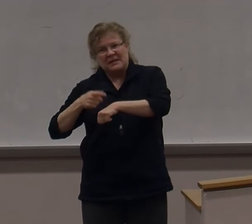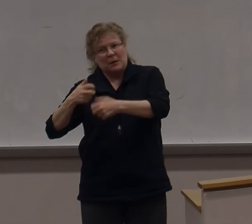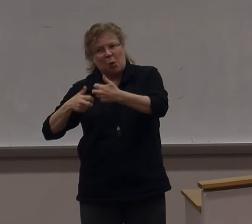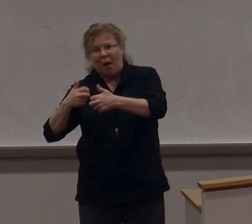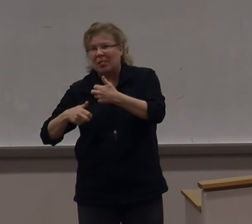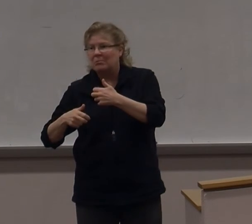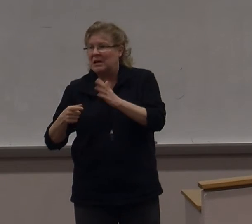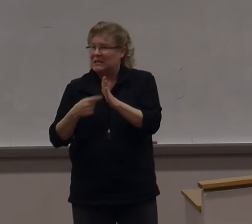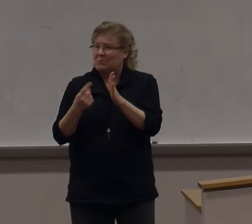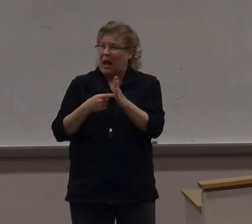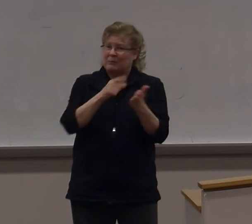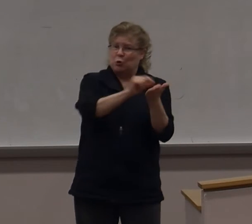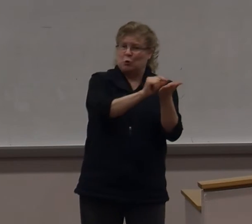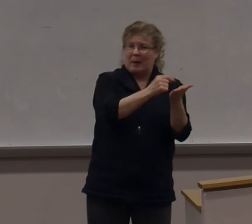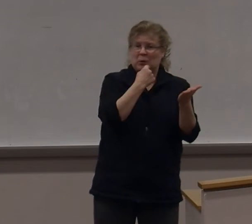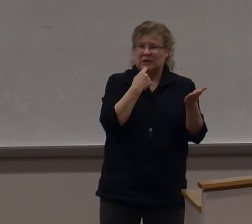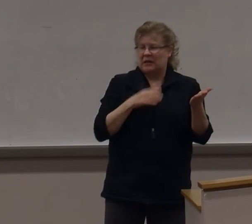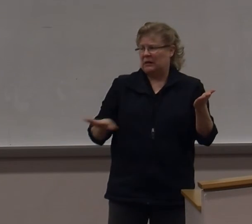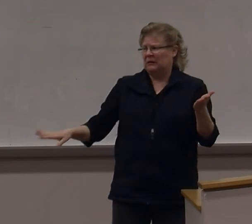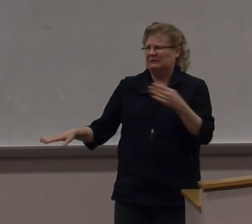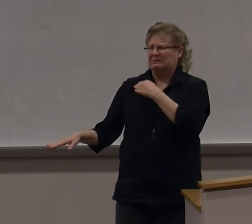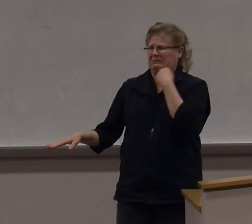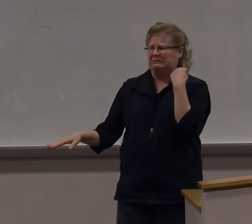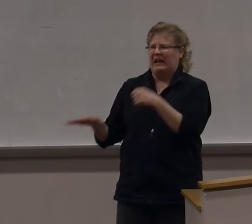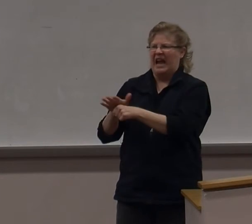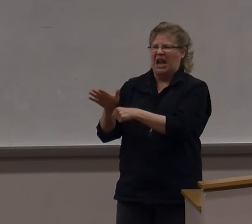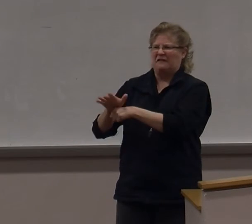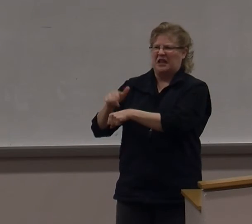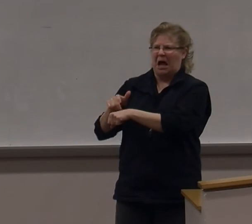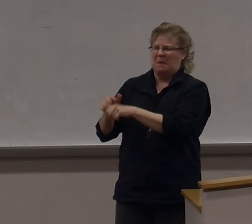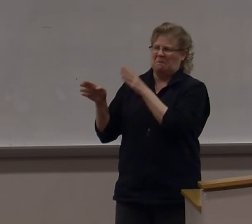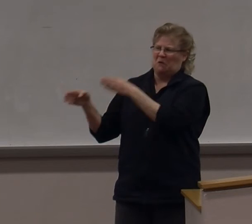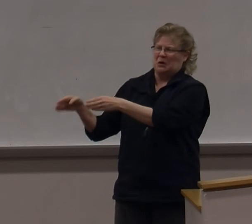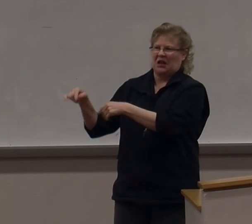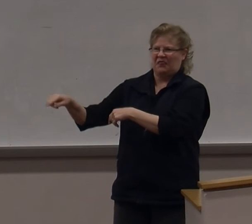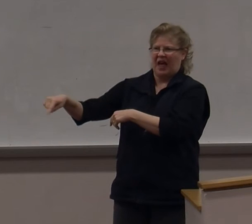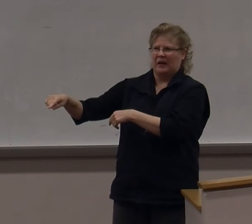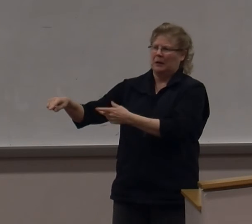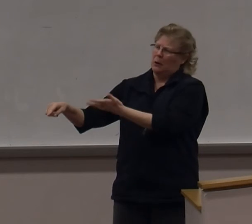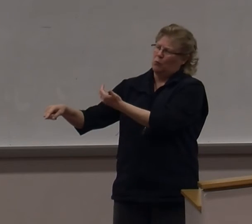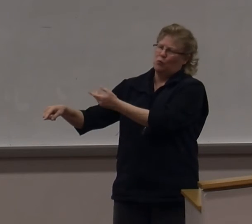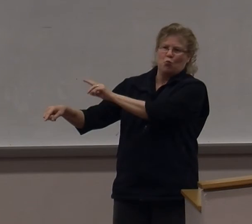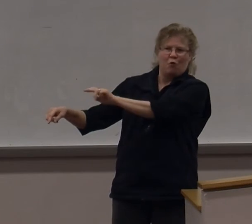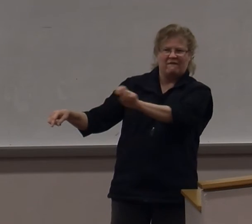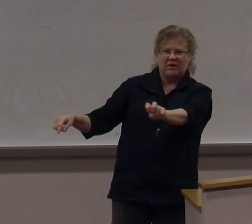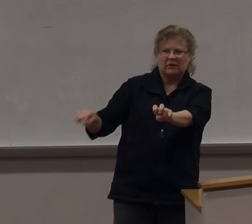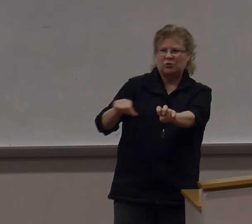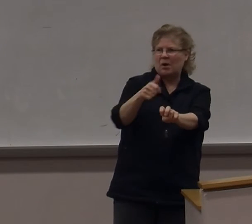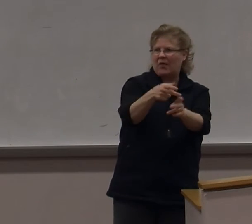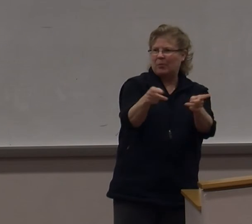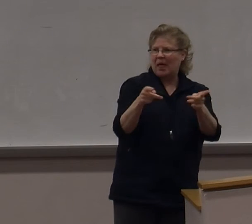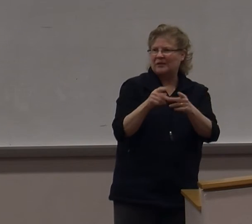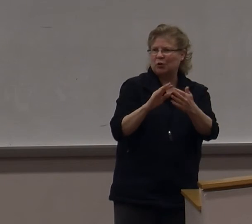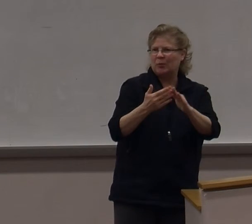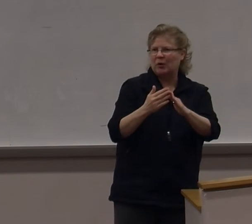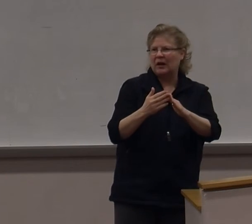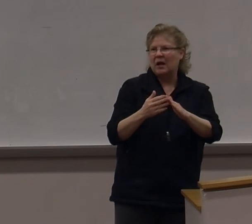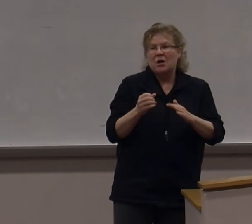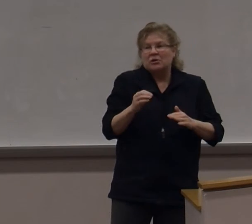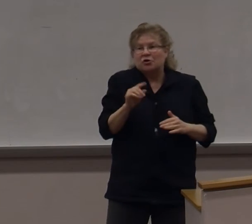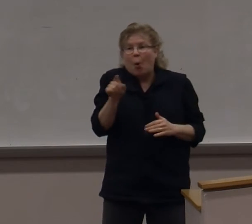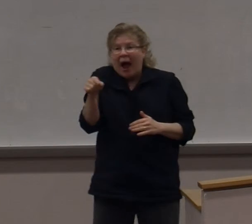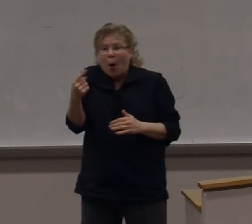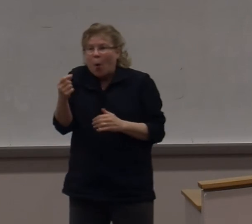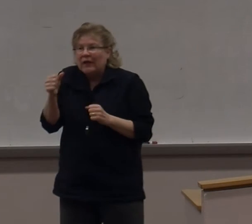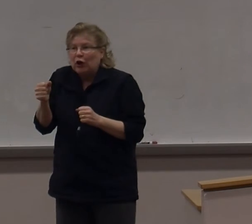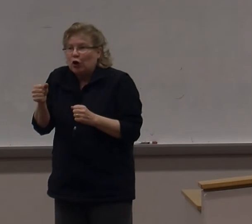on that, so you tell the story that you're able to tell, and providing the qualifiers. That I was only able to tell it from this